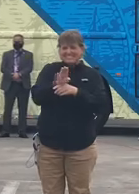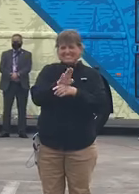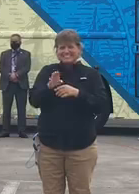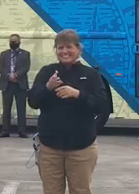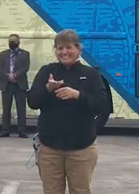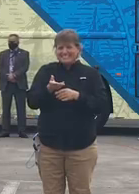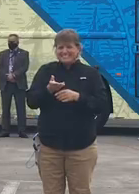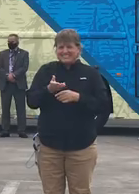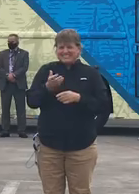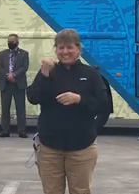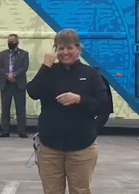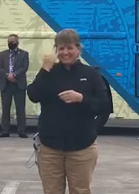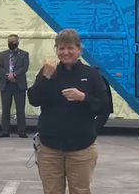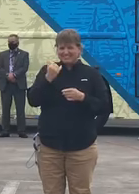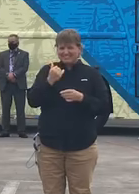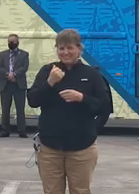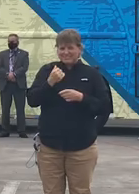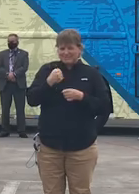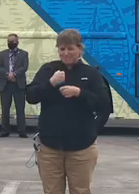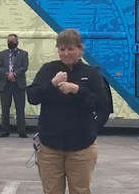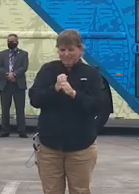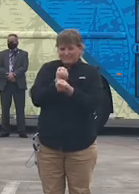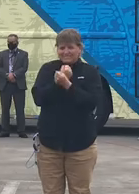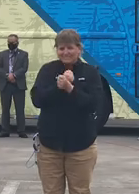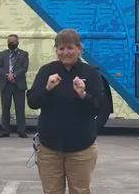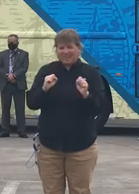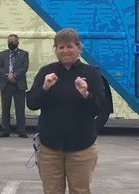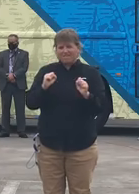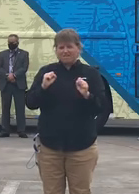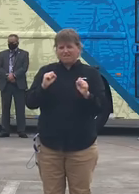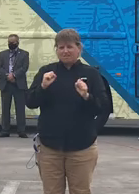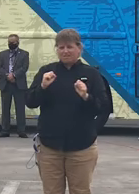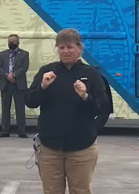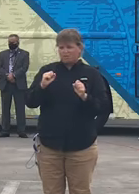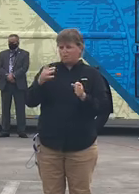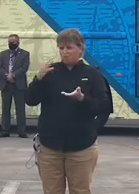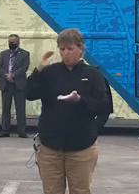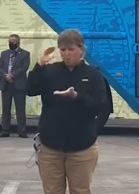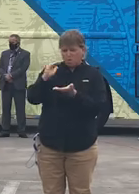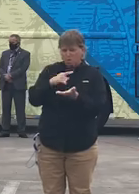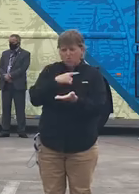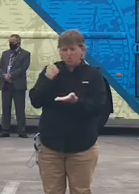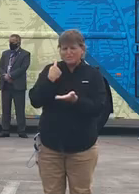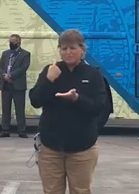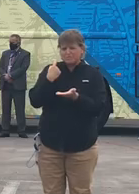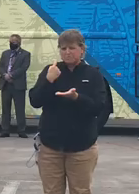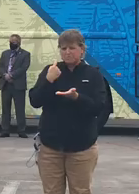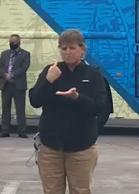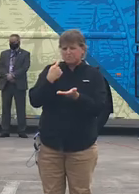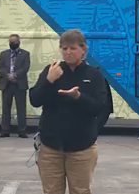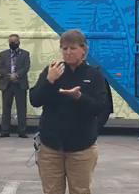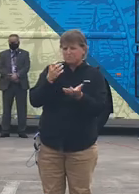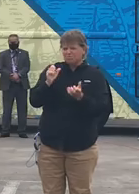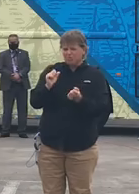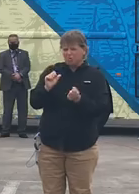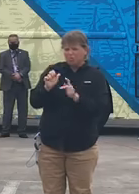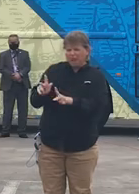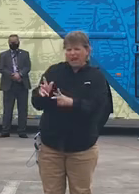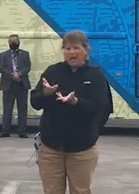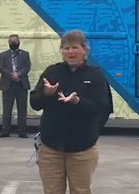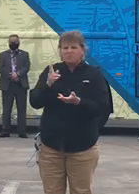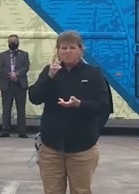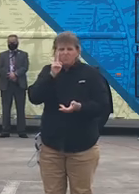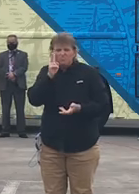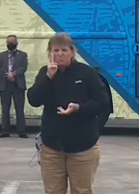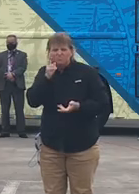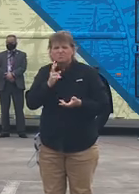can simply make it so that it's safe and the risk is low, then you need to be able to go back. So that's the path we're taking.